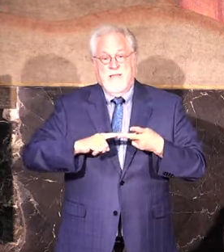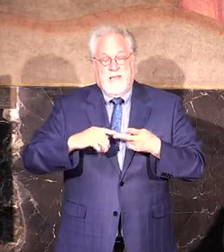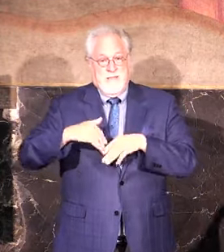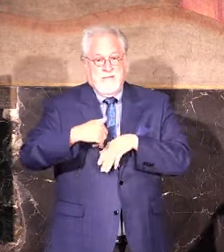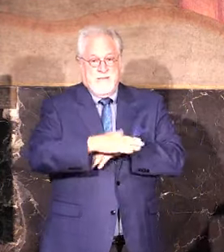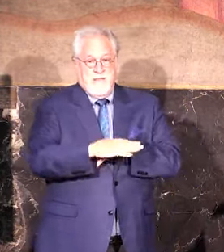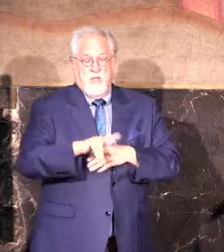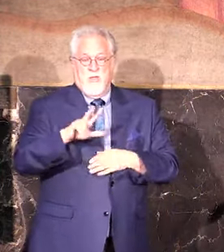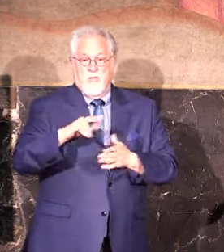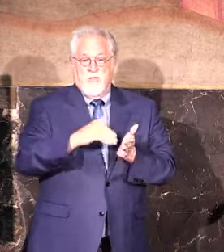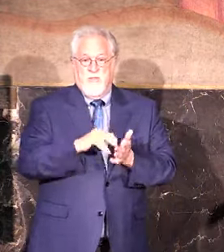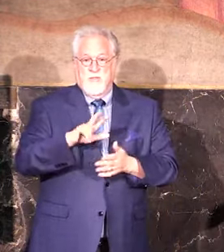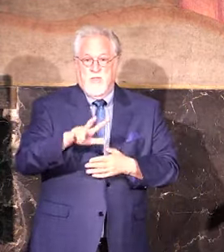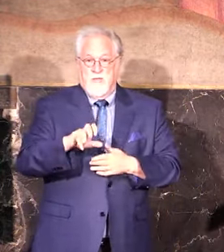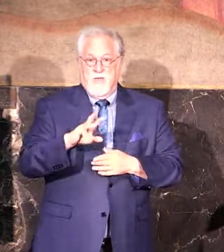of